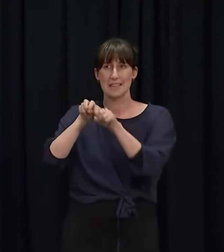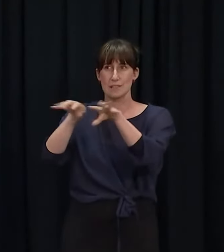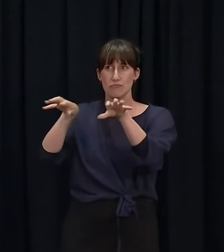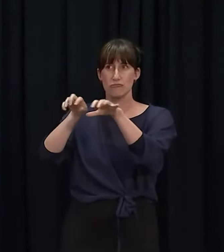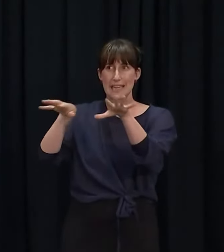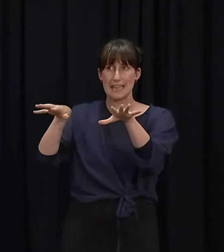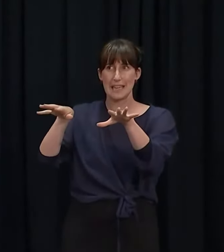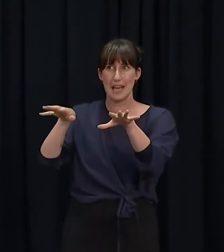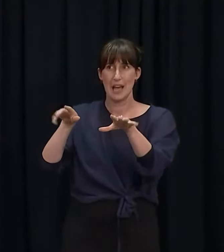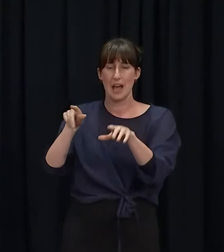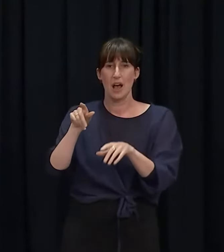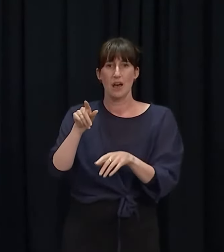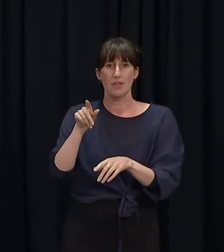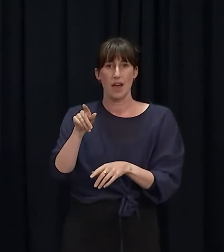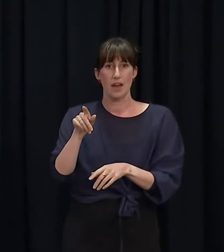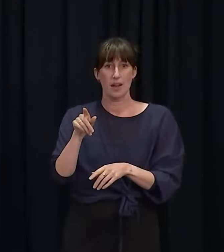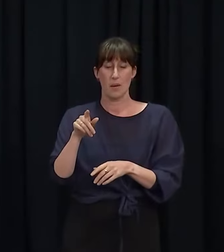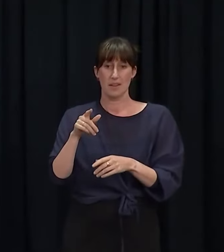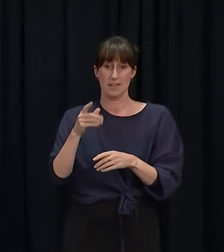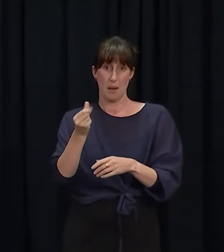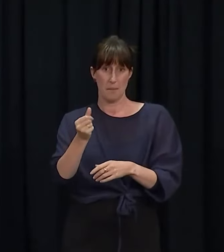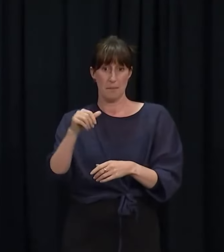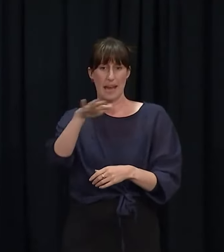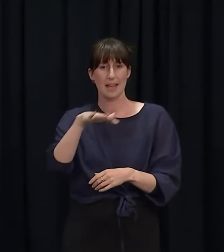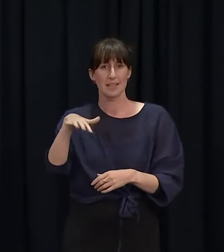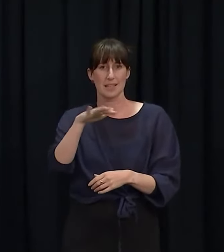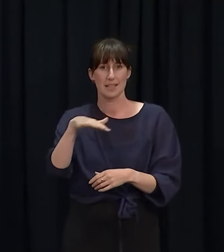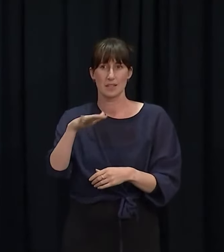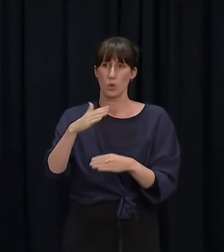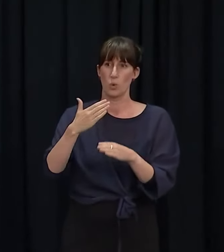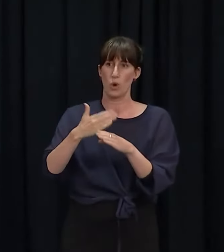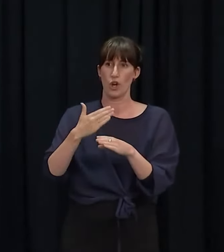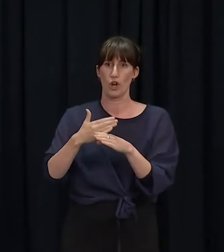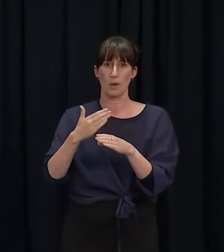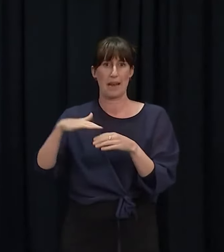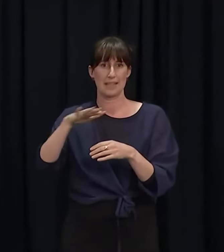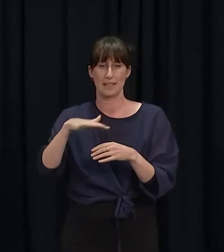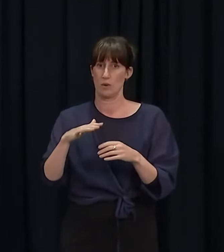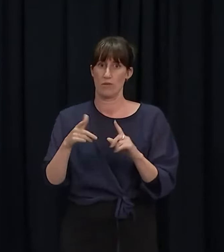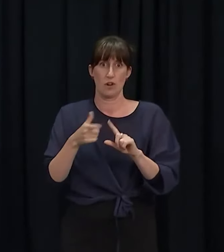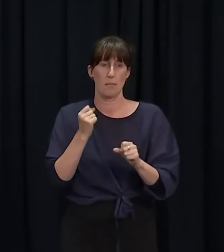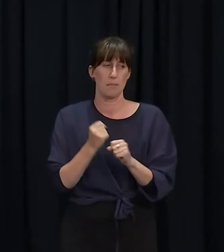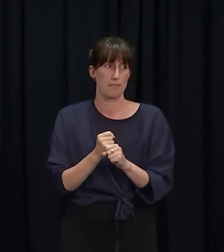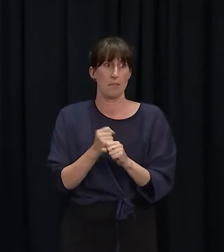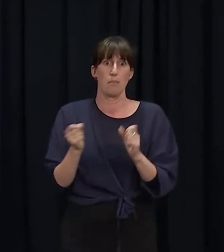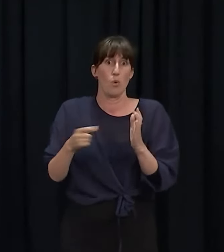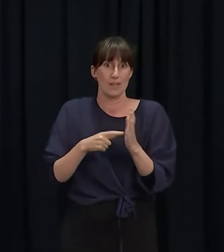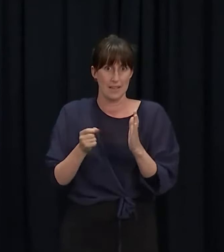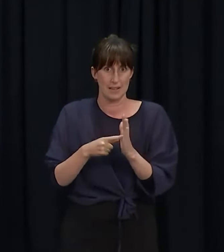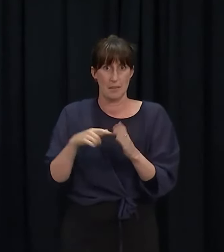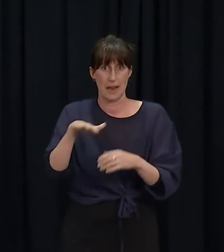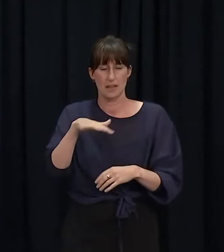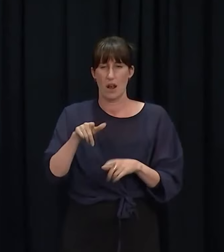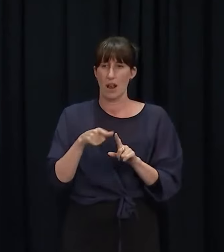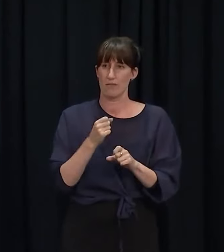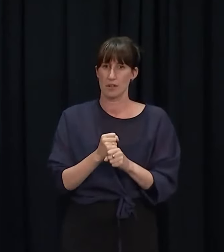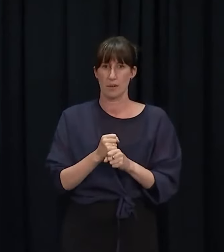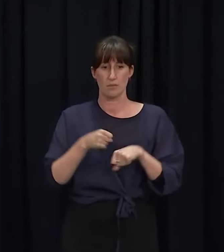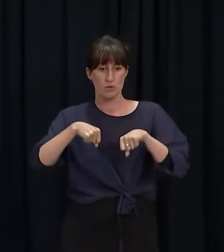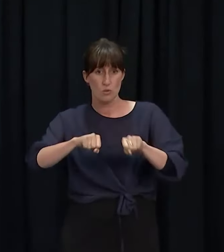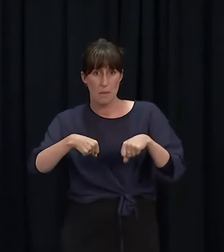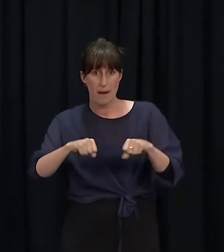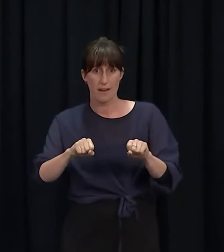critical workforces such as healthcare, supermarkets, supply chains and other industries and